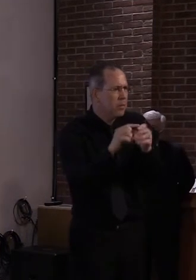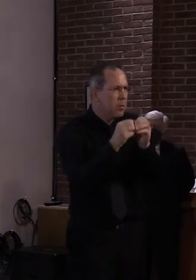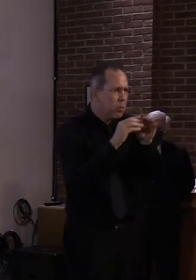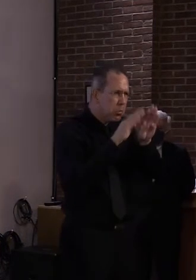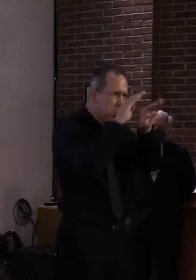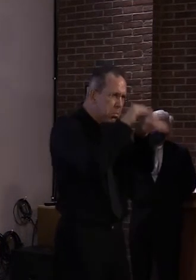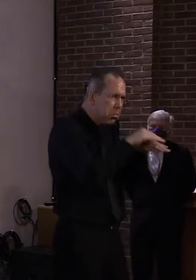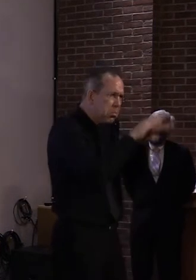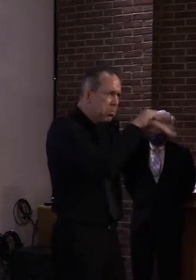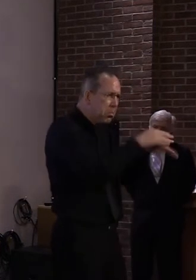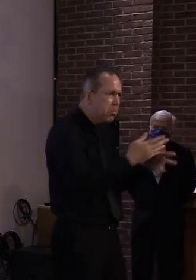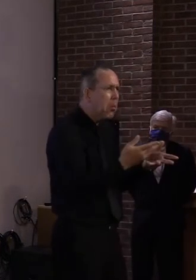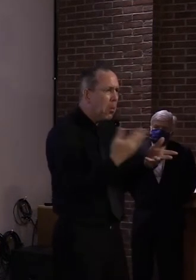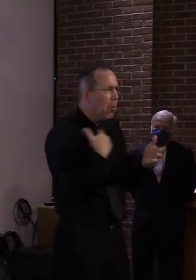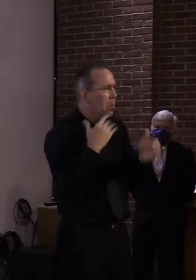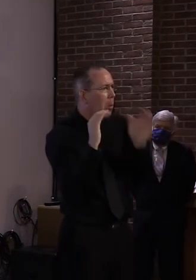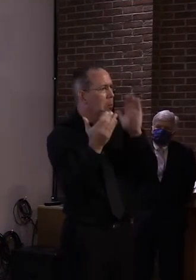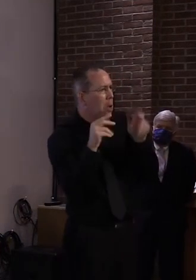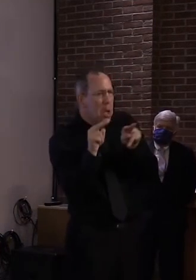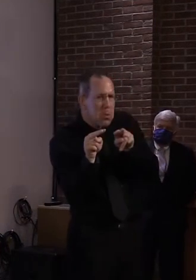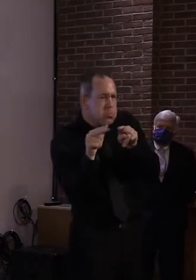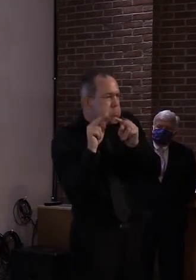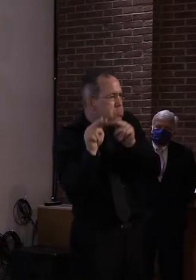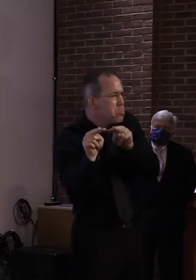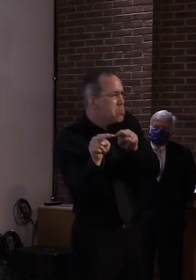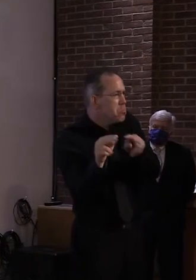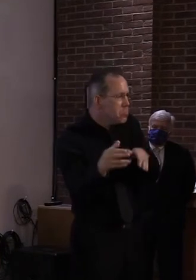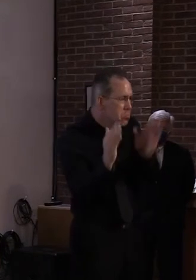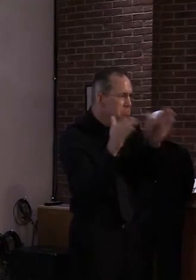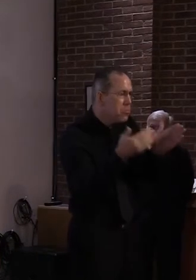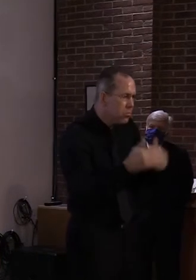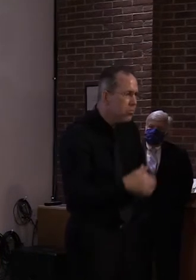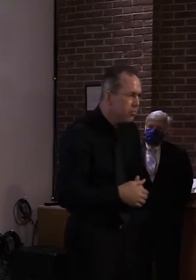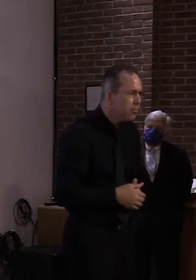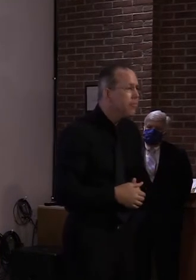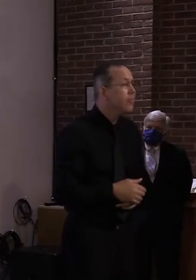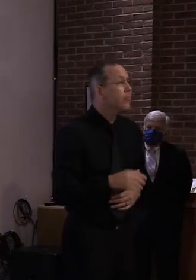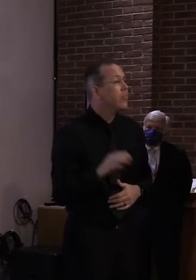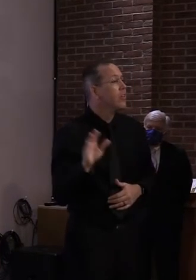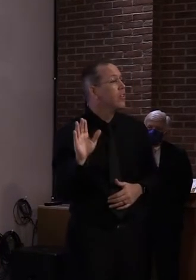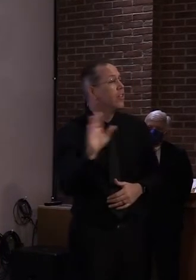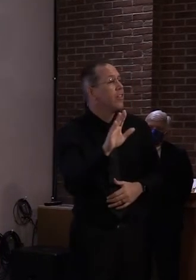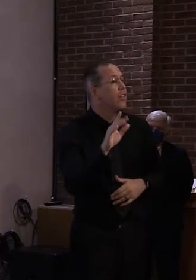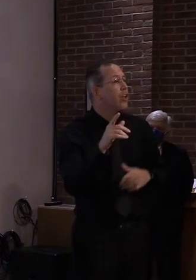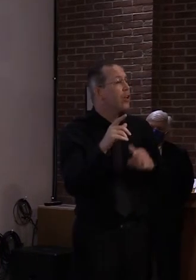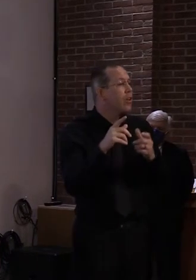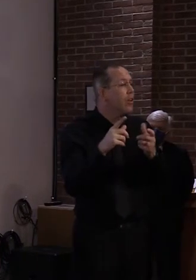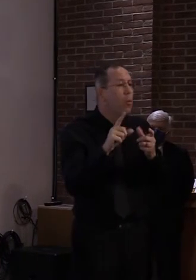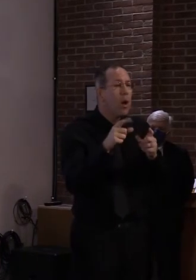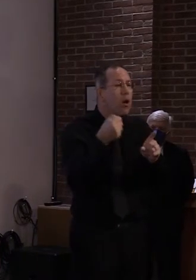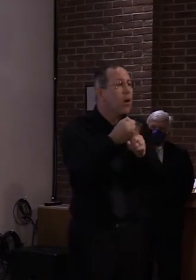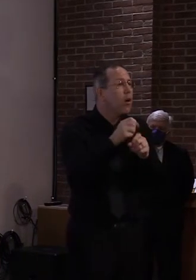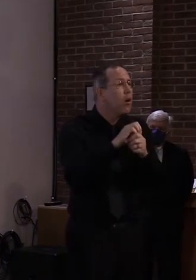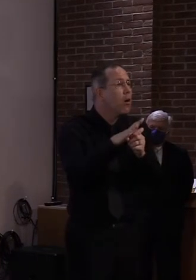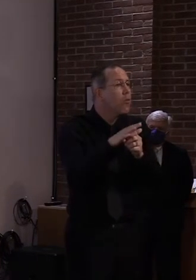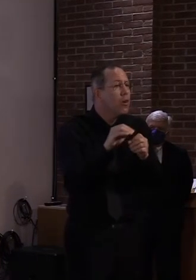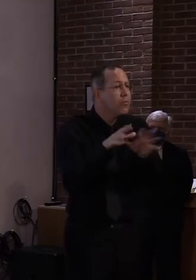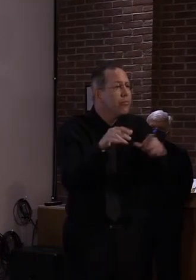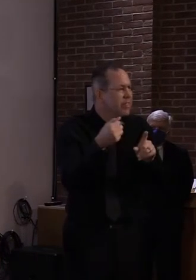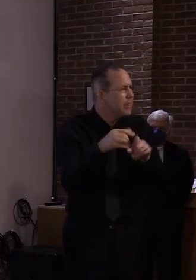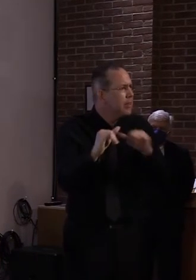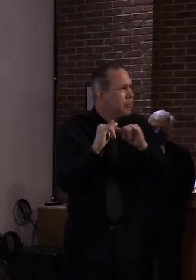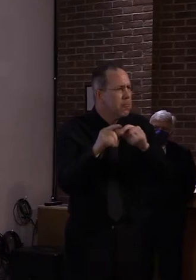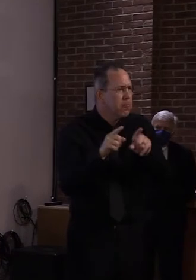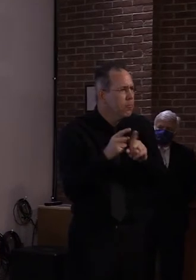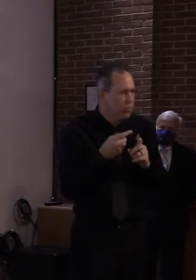at nursing homes, long-term care facilities, family living arrangements, that they're dealing with these very similar types of outbreaks and clusters